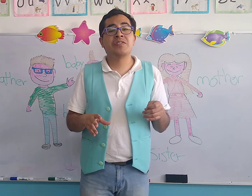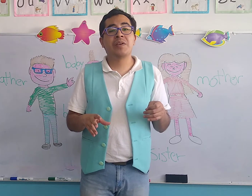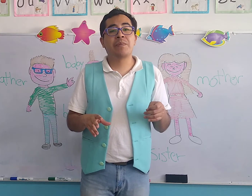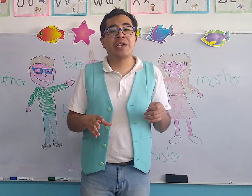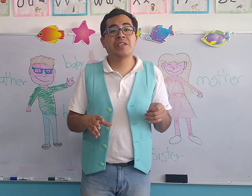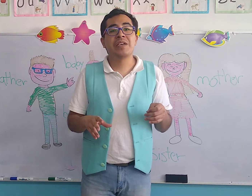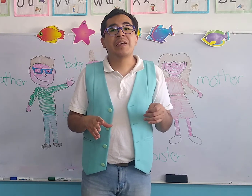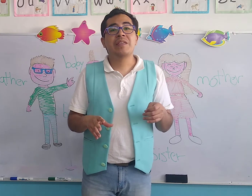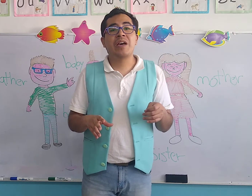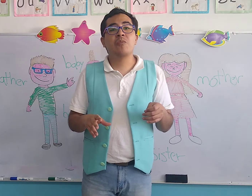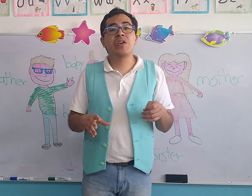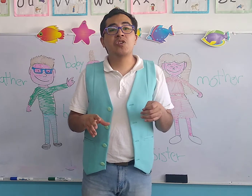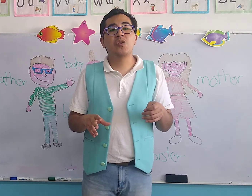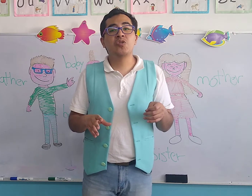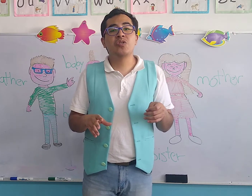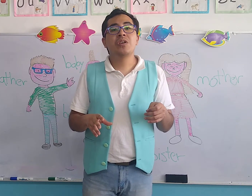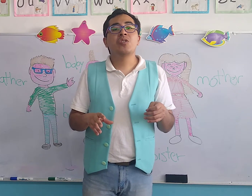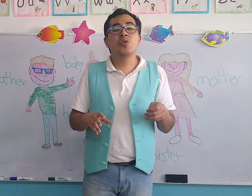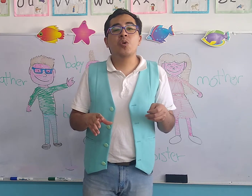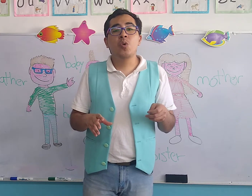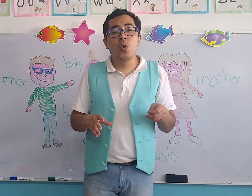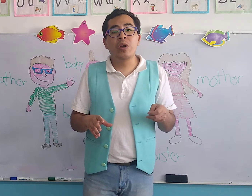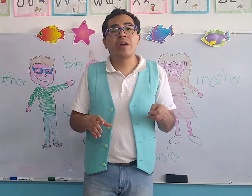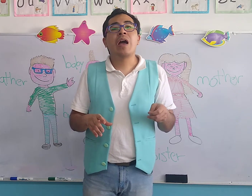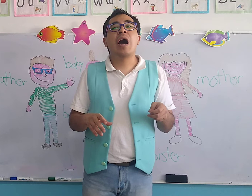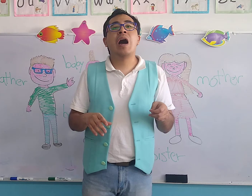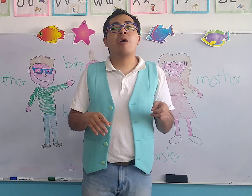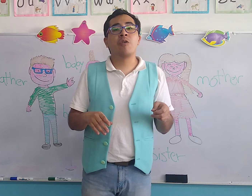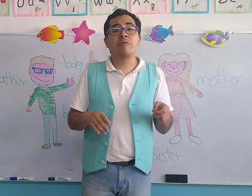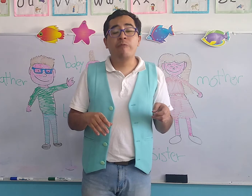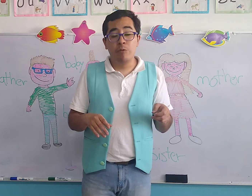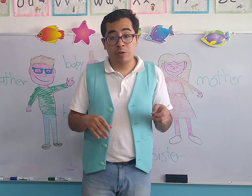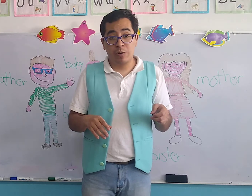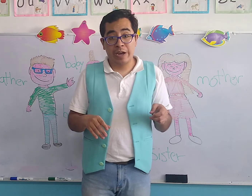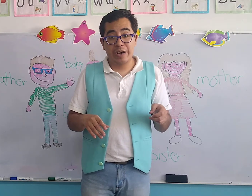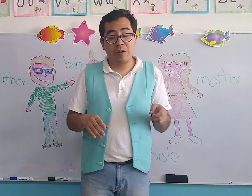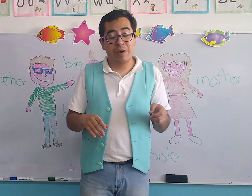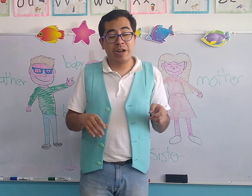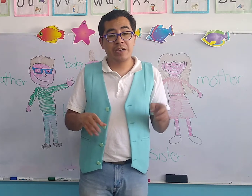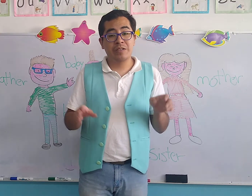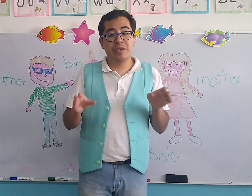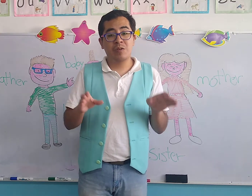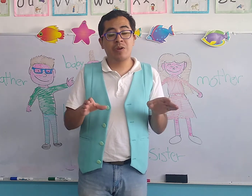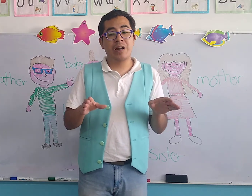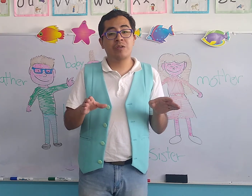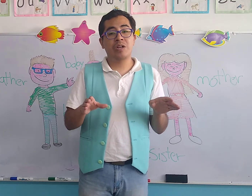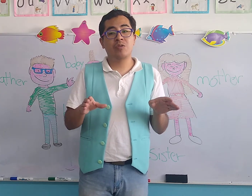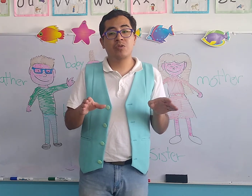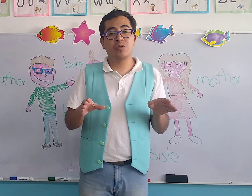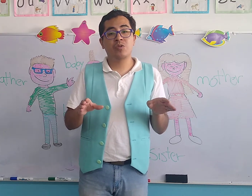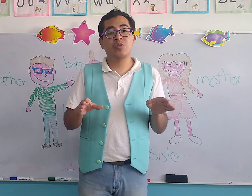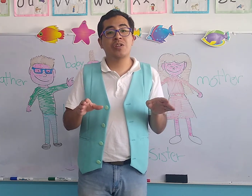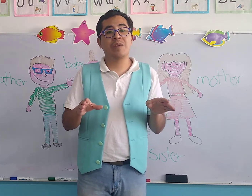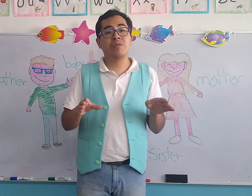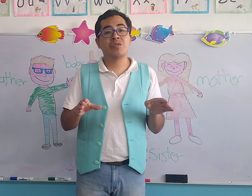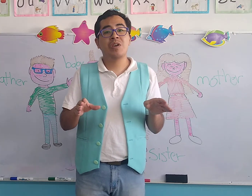the place that we use to cook our food, okay? Recuerden que ese es el lugar donde nosotros cocinamos.